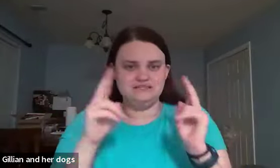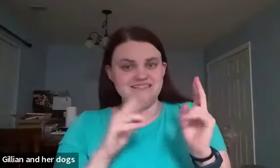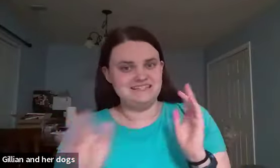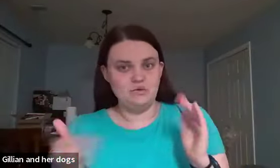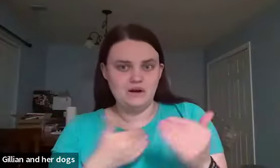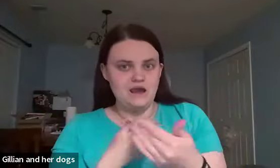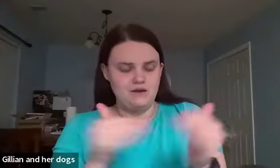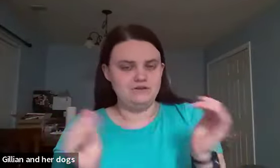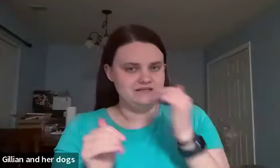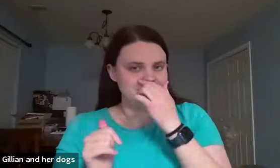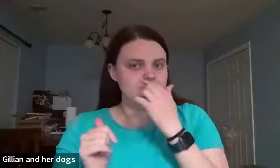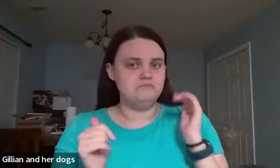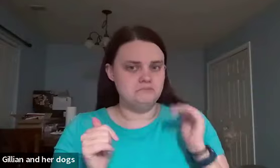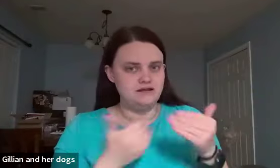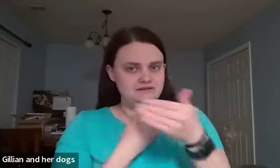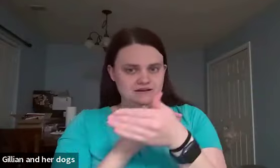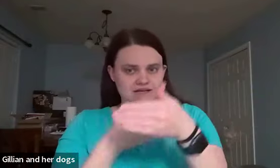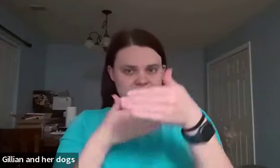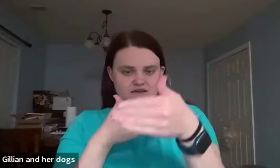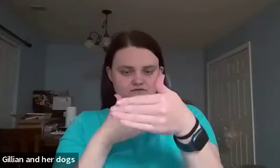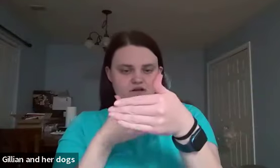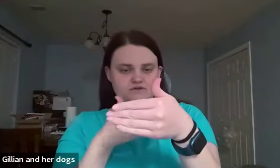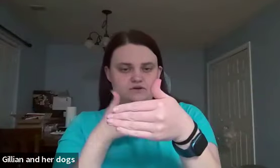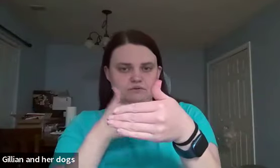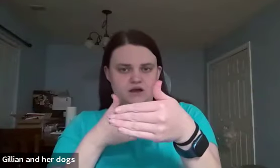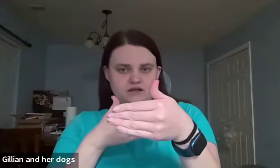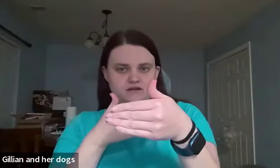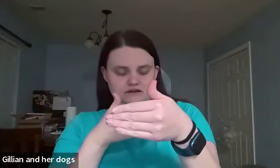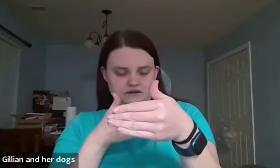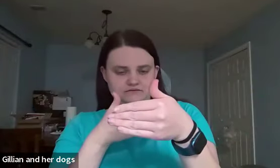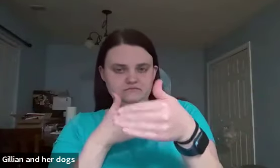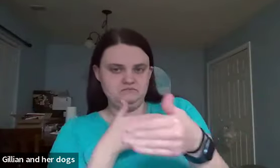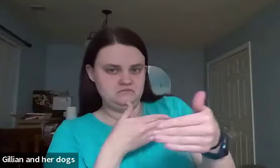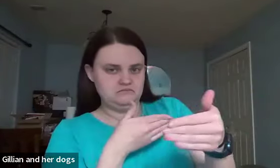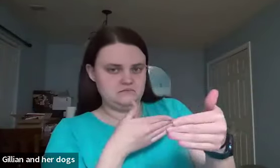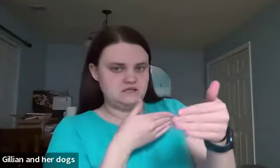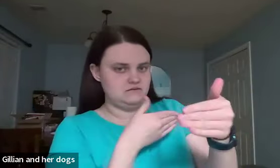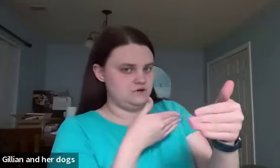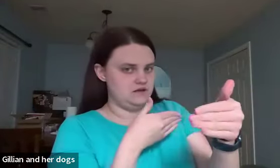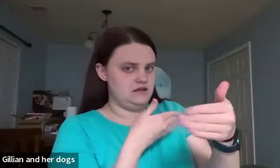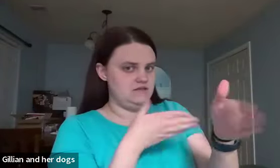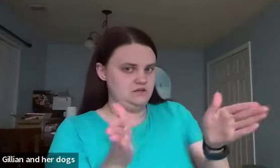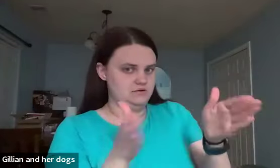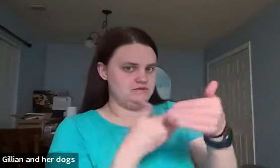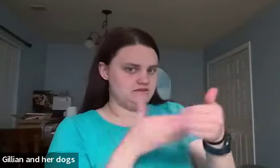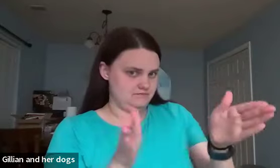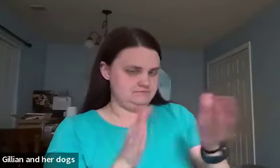guys can see where how I'm placing them, but it's like in front of you and behind and like kind of it's like in front and then you put them to the side.